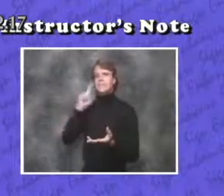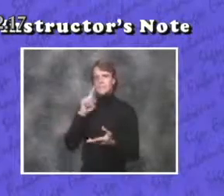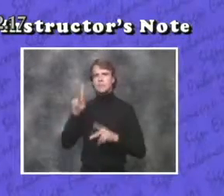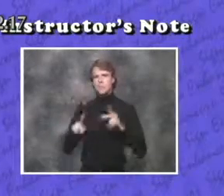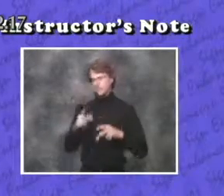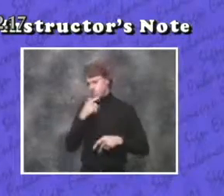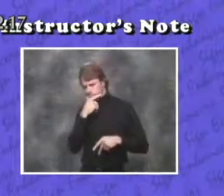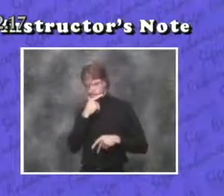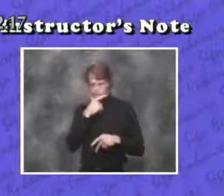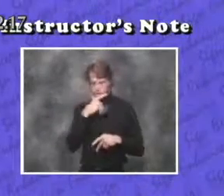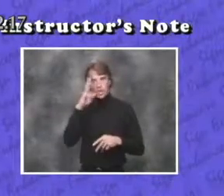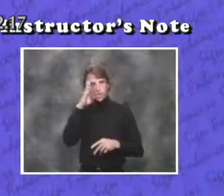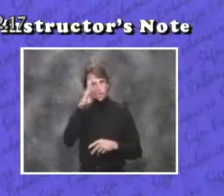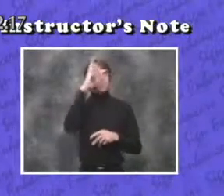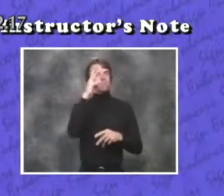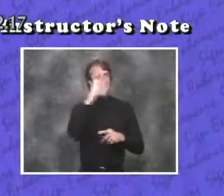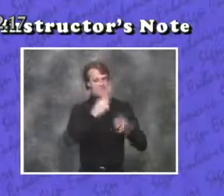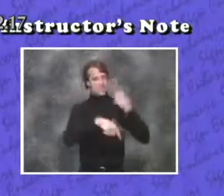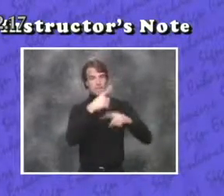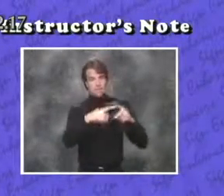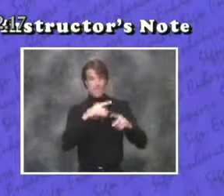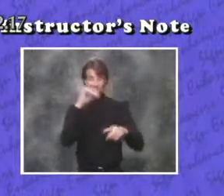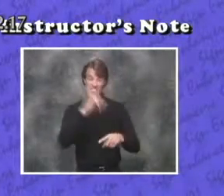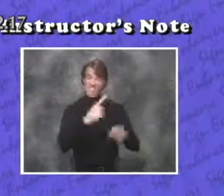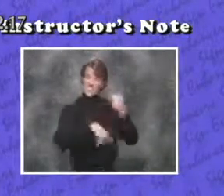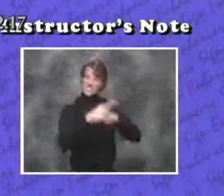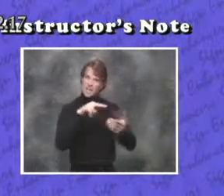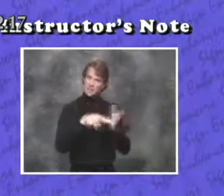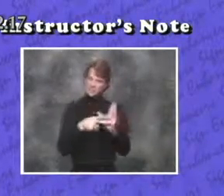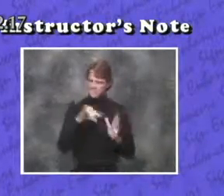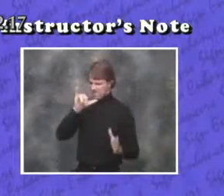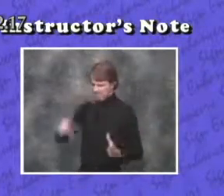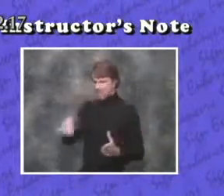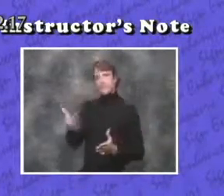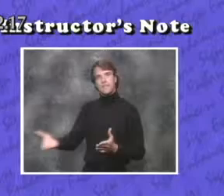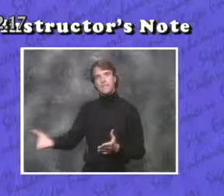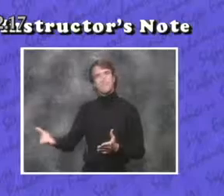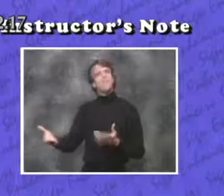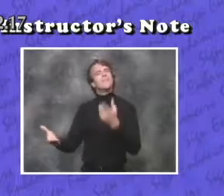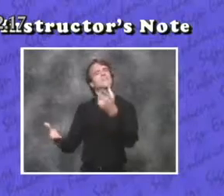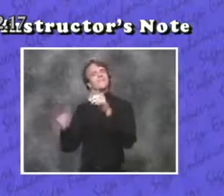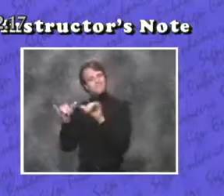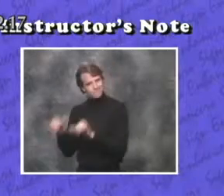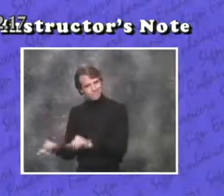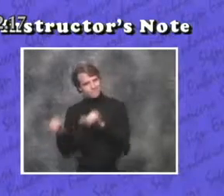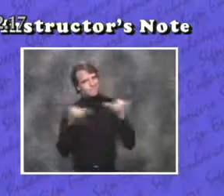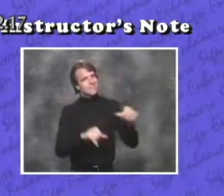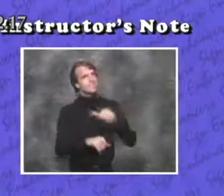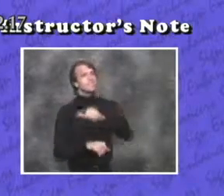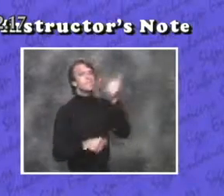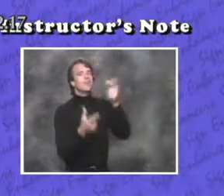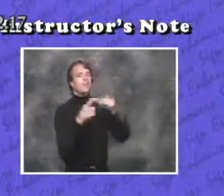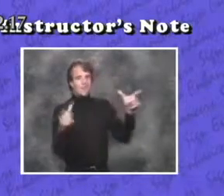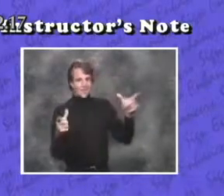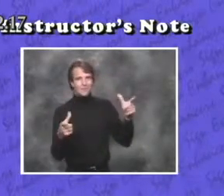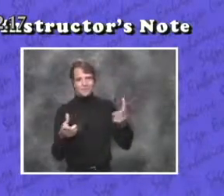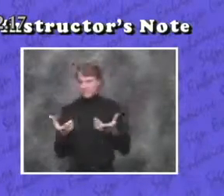there was no sign for something. So deaf people created a sign, a symbol that represented that